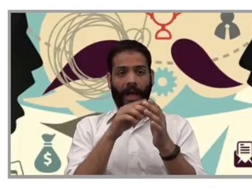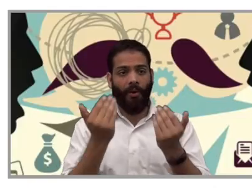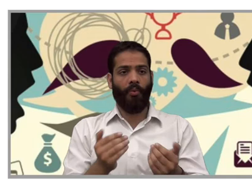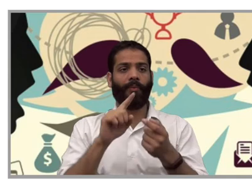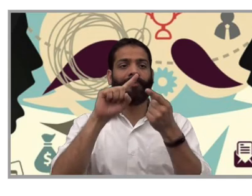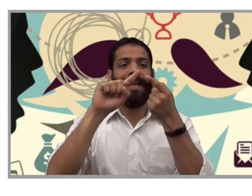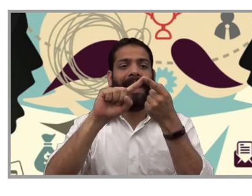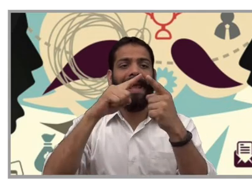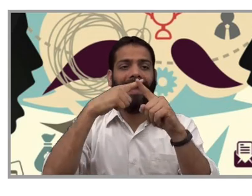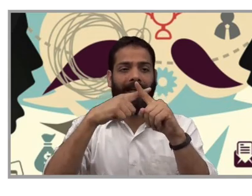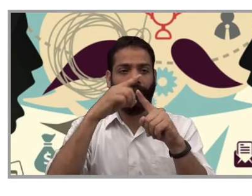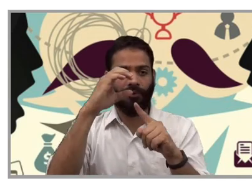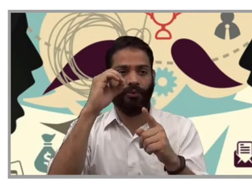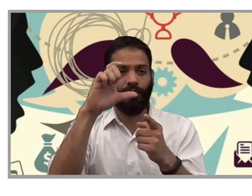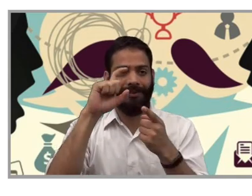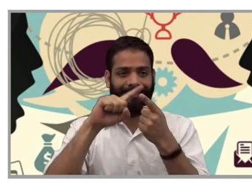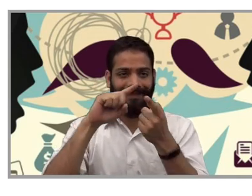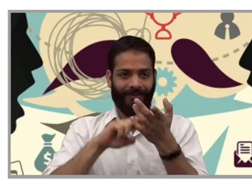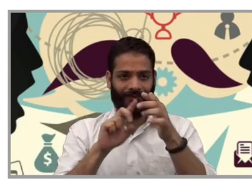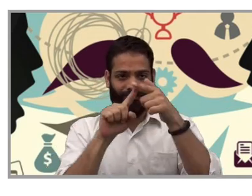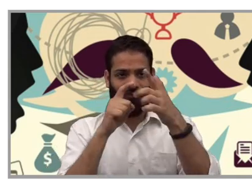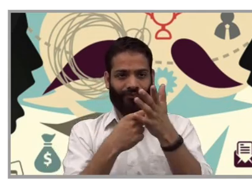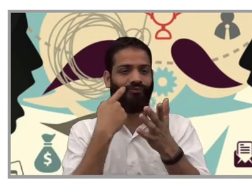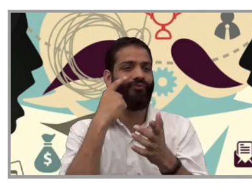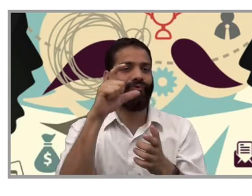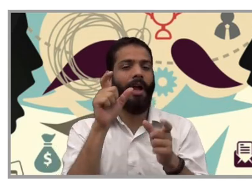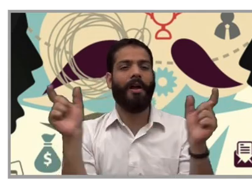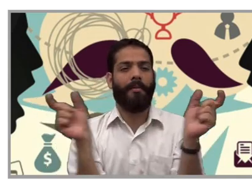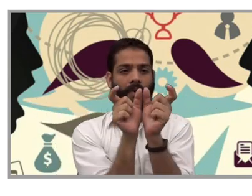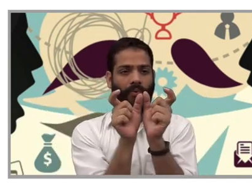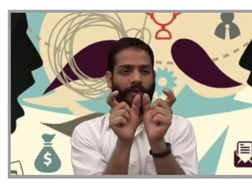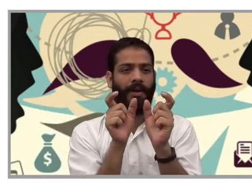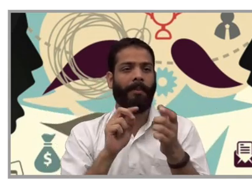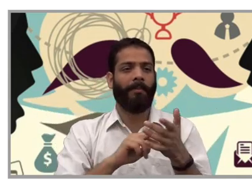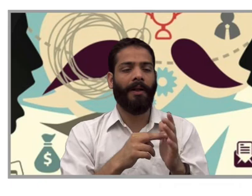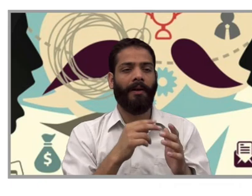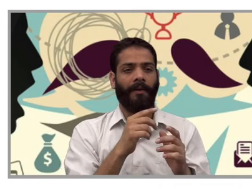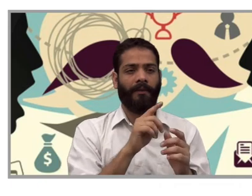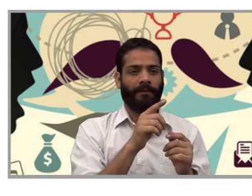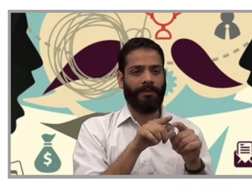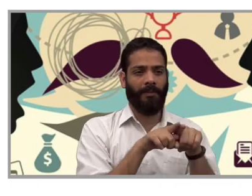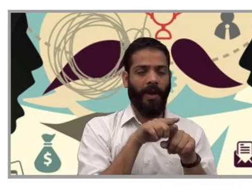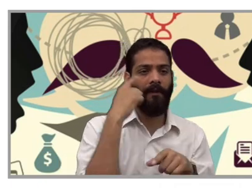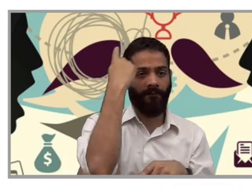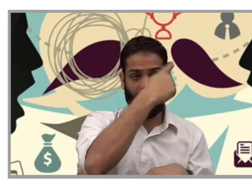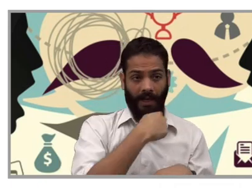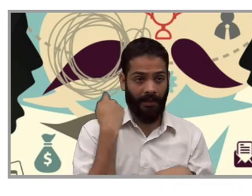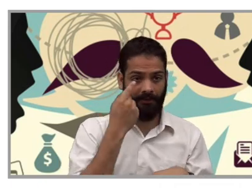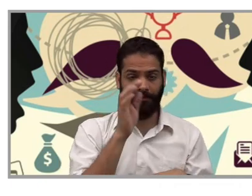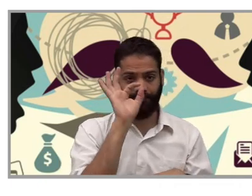We explained the endocentric compounds. We we will show you the exocentric compounds.